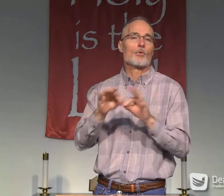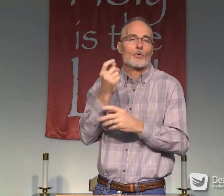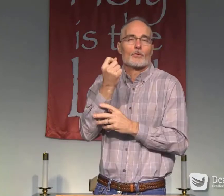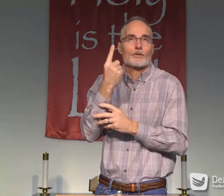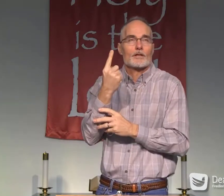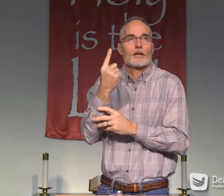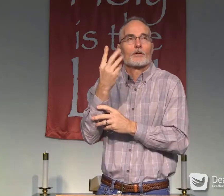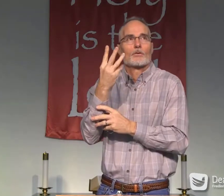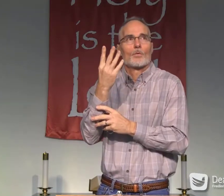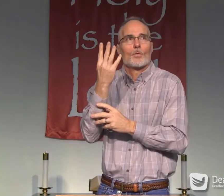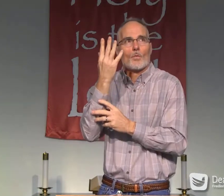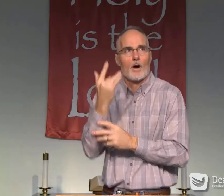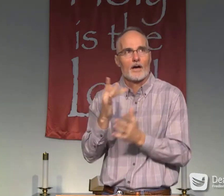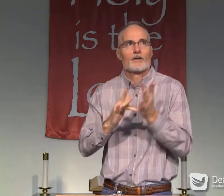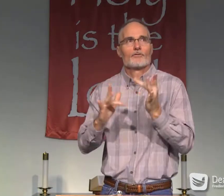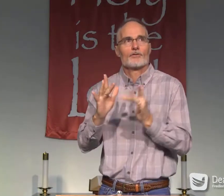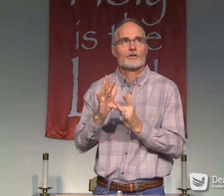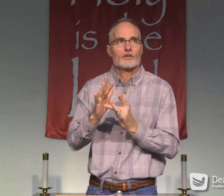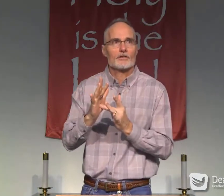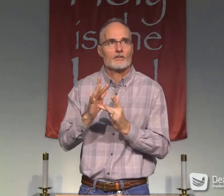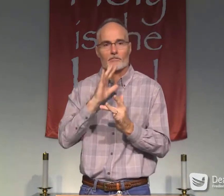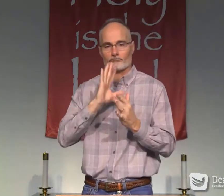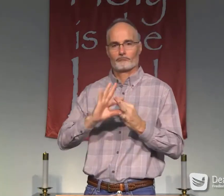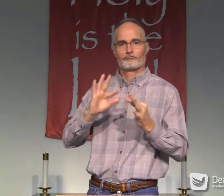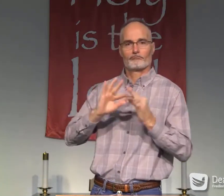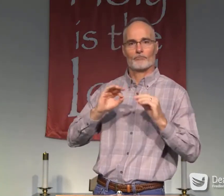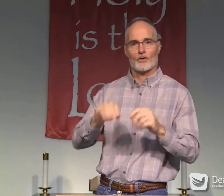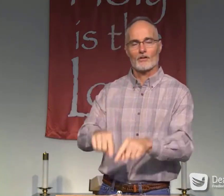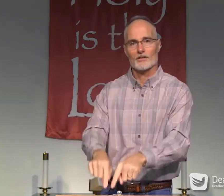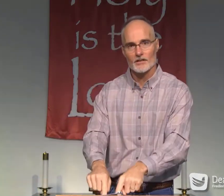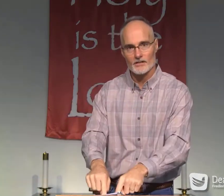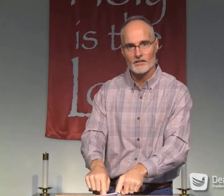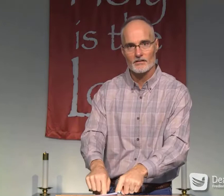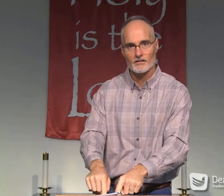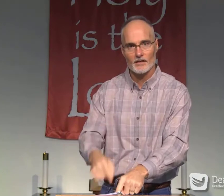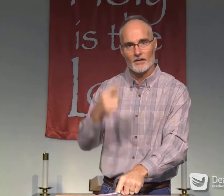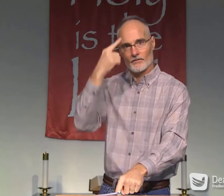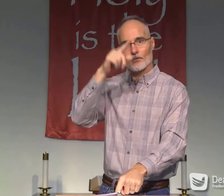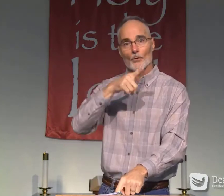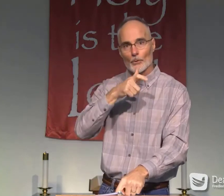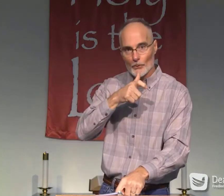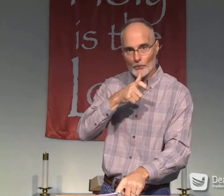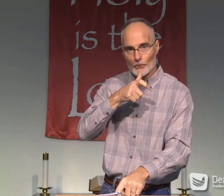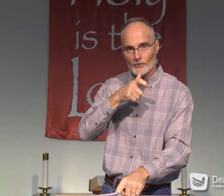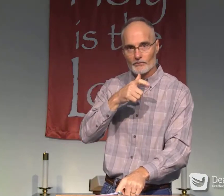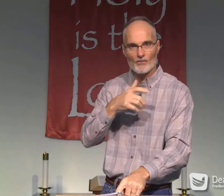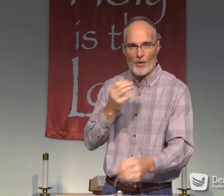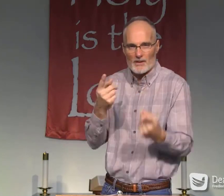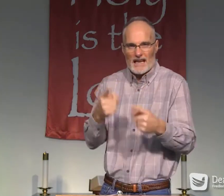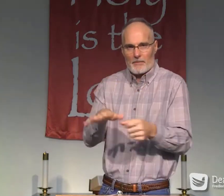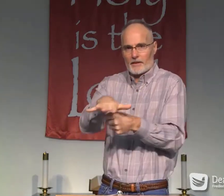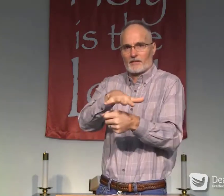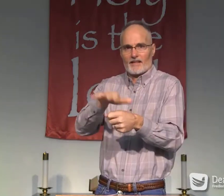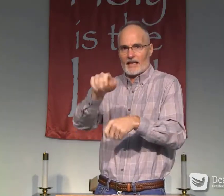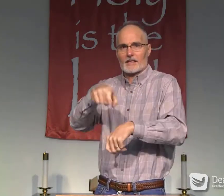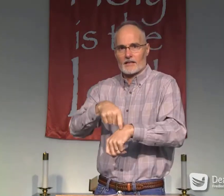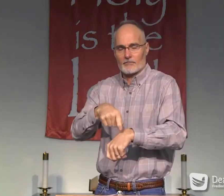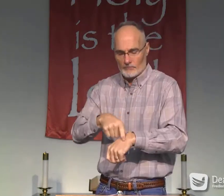Now, context is always important. So we need to understand why Jesus taught this here and for whom he was speaking and what